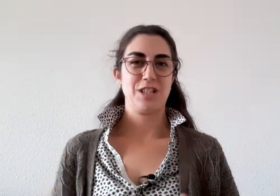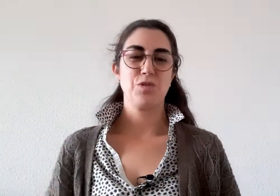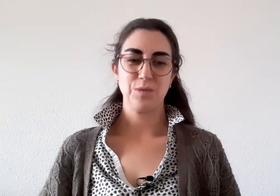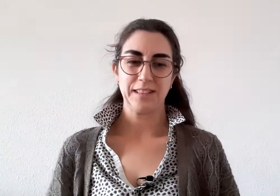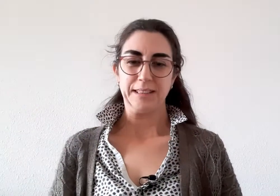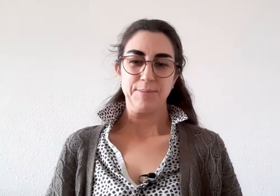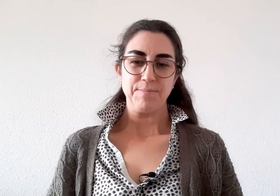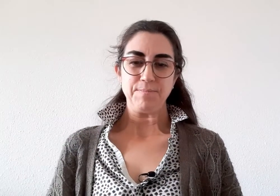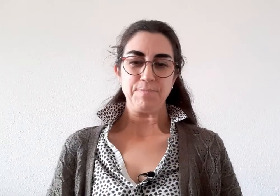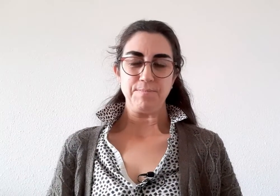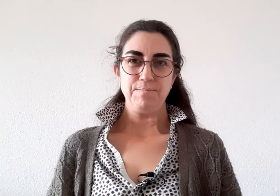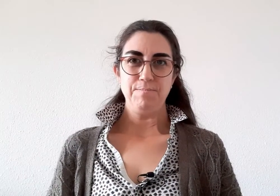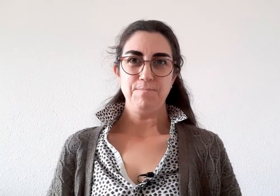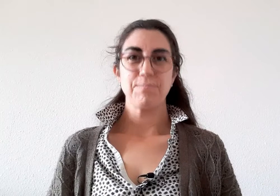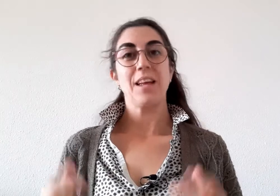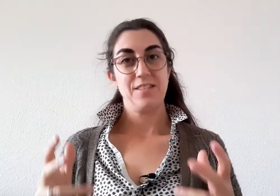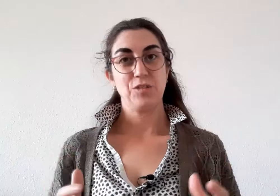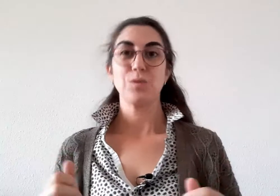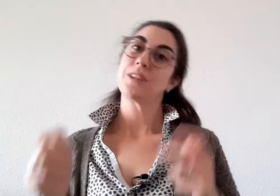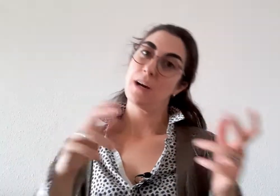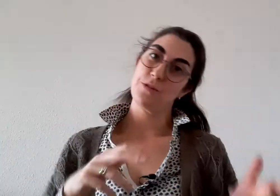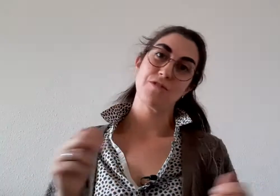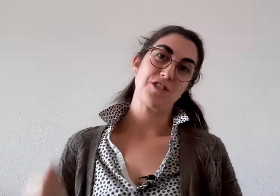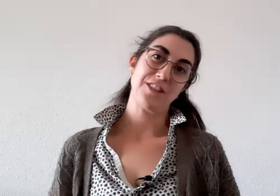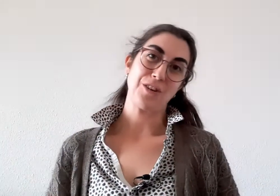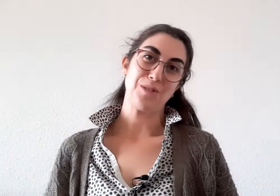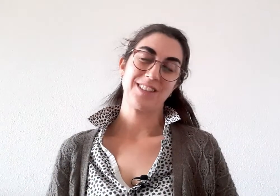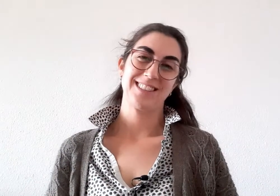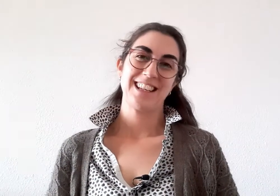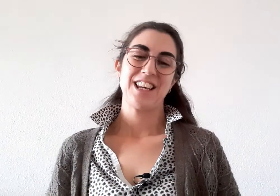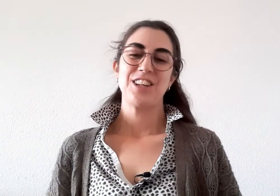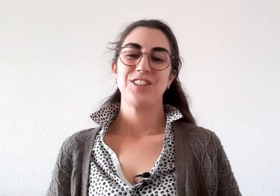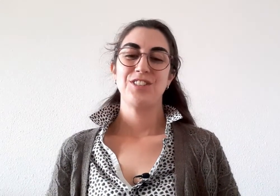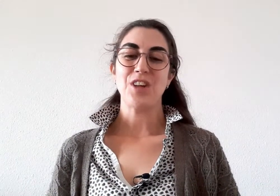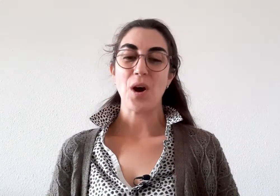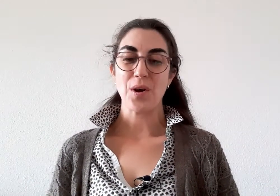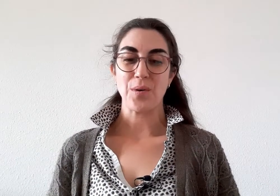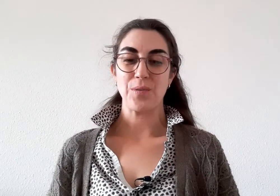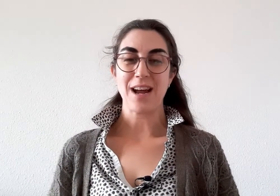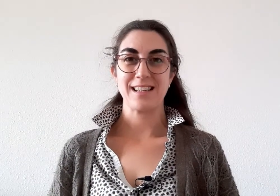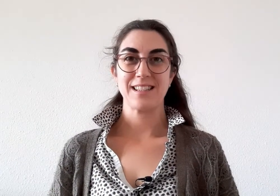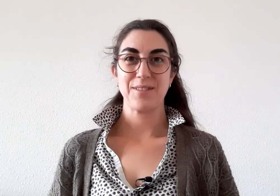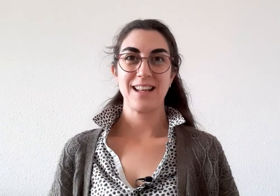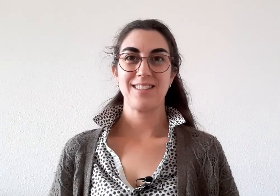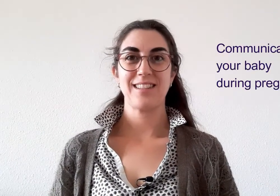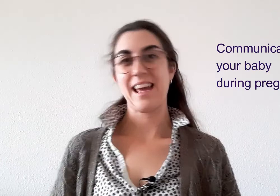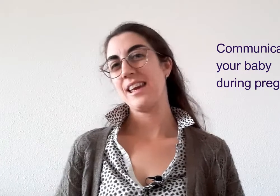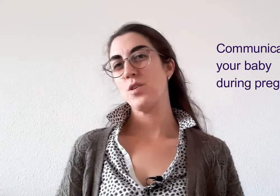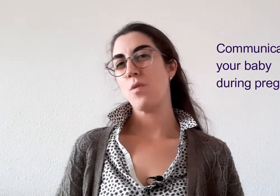tools. And these tools help you to reach these goals. So, right, let's say you